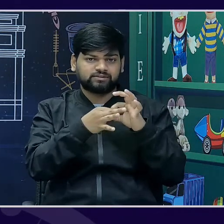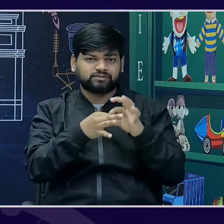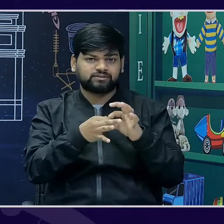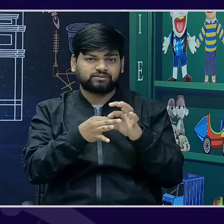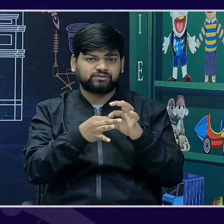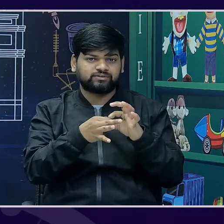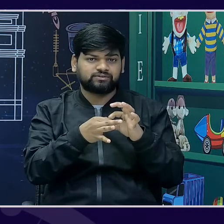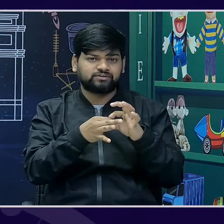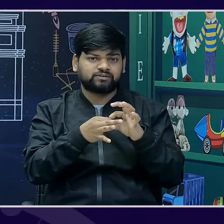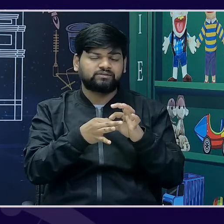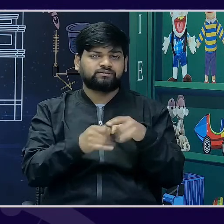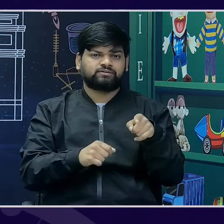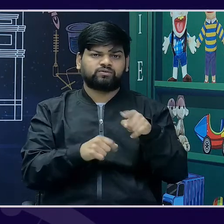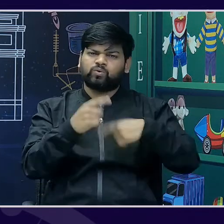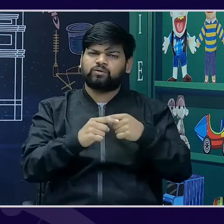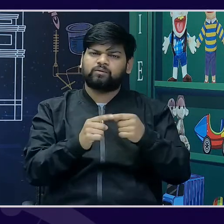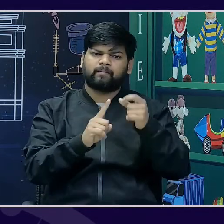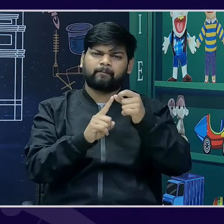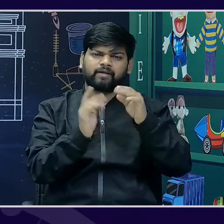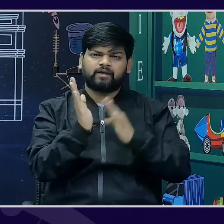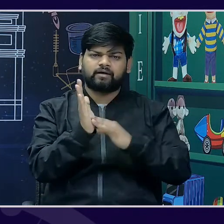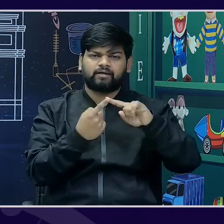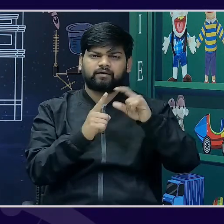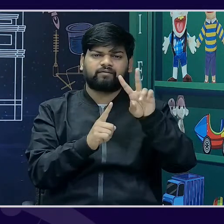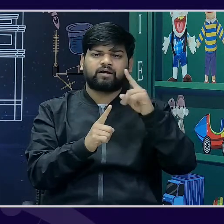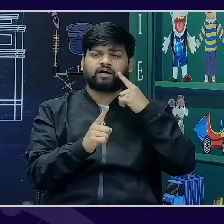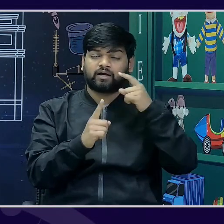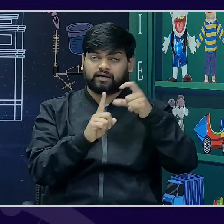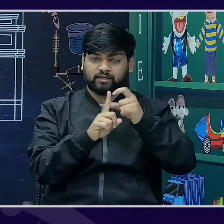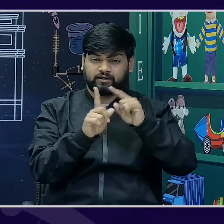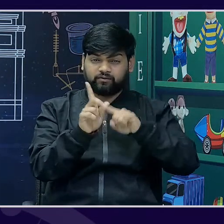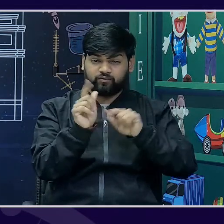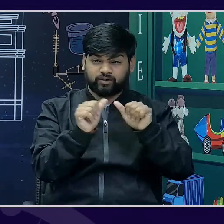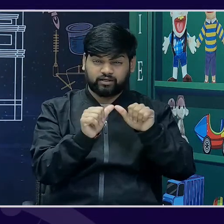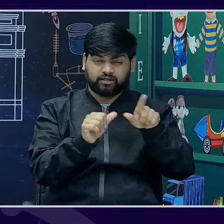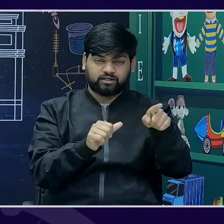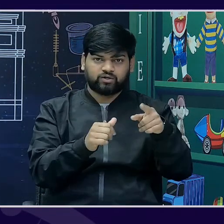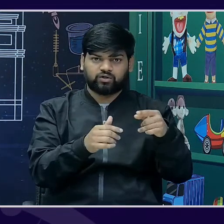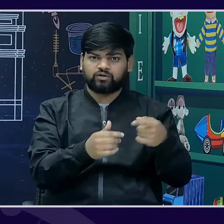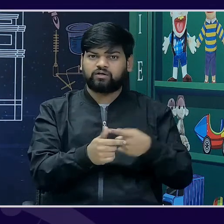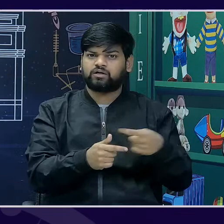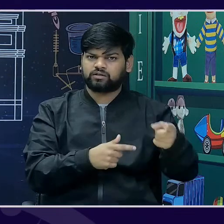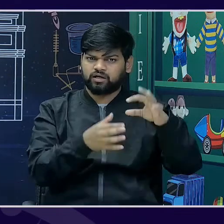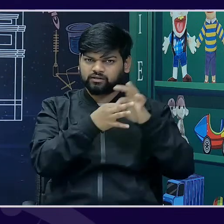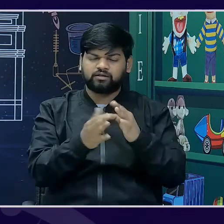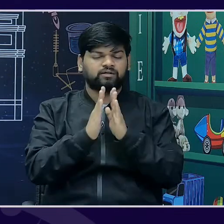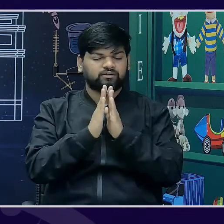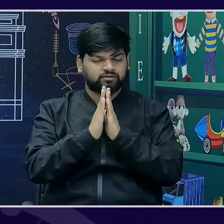tuned with eVidya channels. We'll be right back at 2 p.m. with another session. Namaskar.